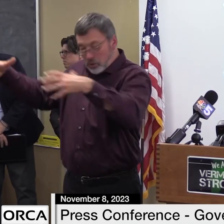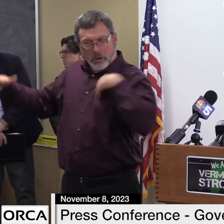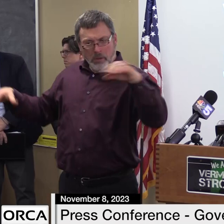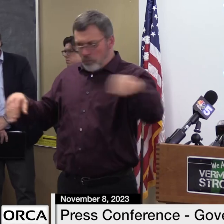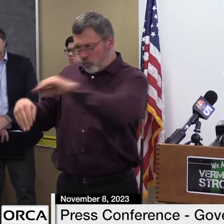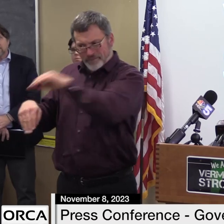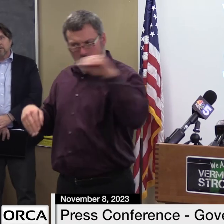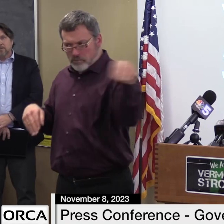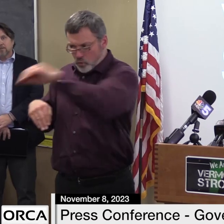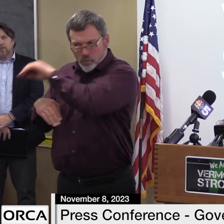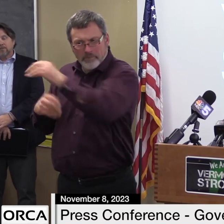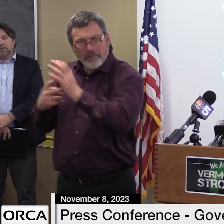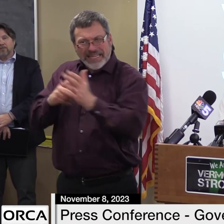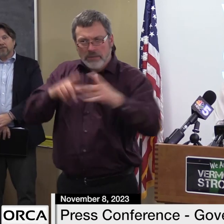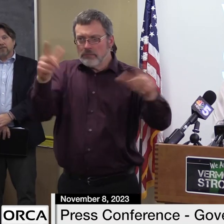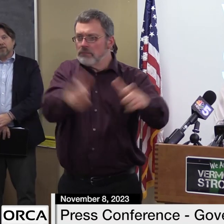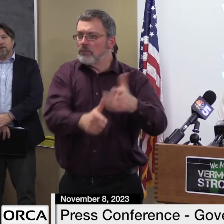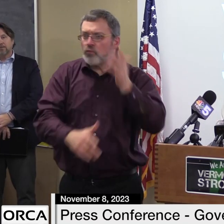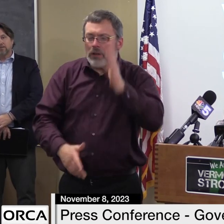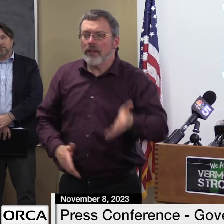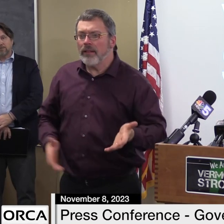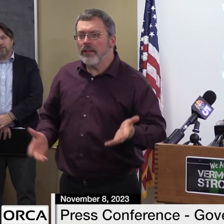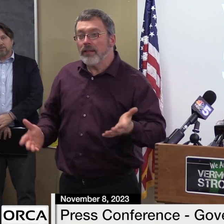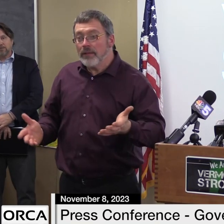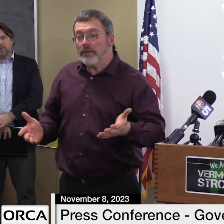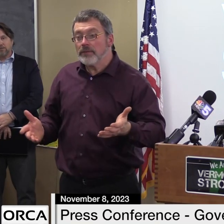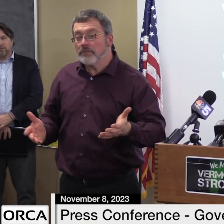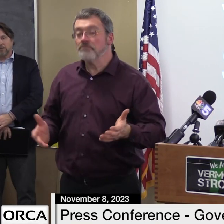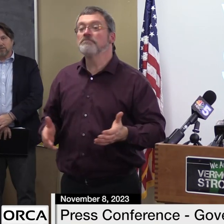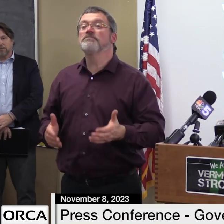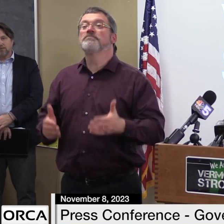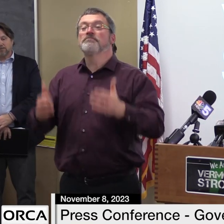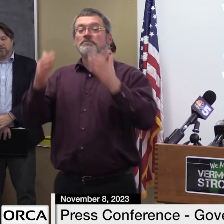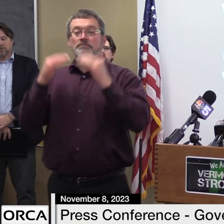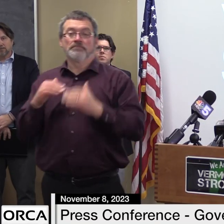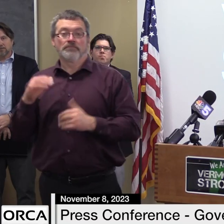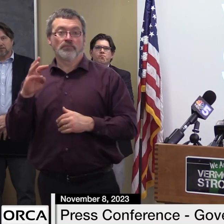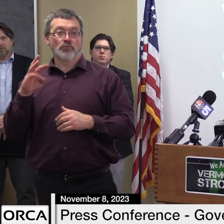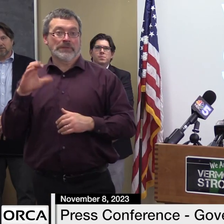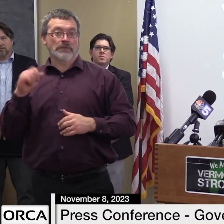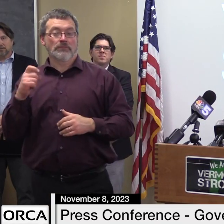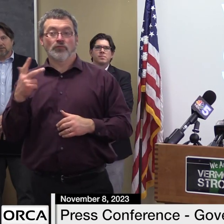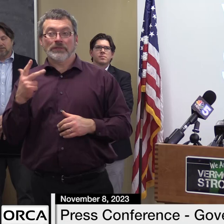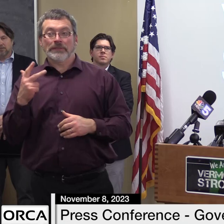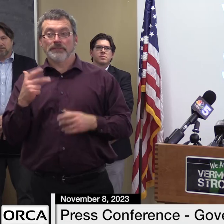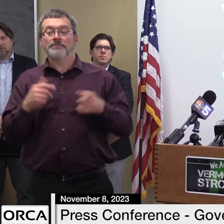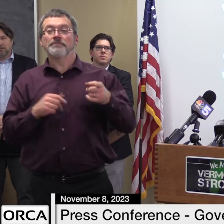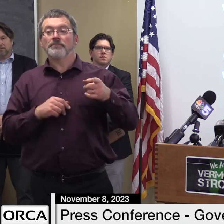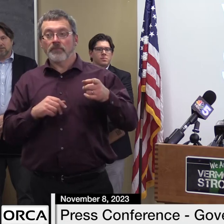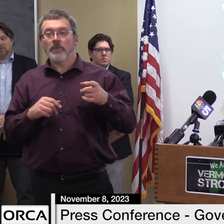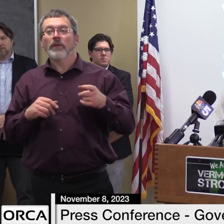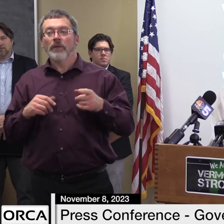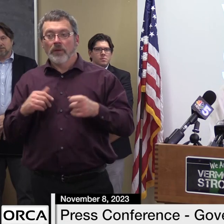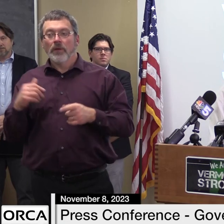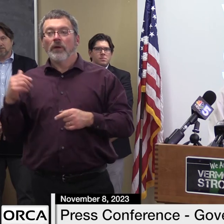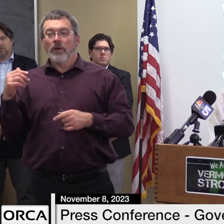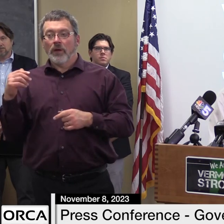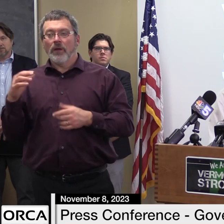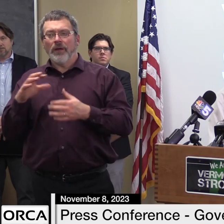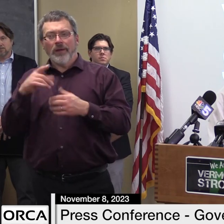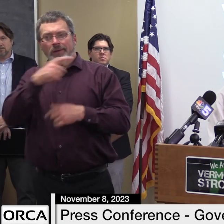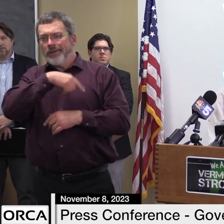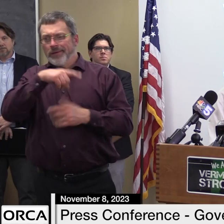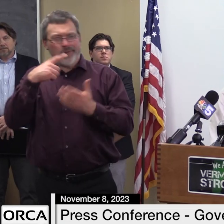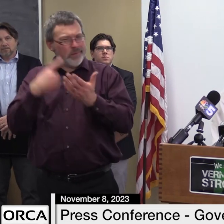Commissioner Winters yesterday and today mentioned potentially setting up several shelters in different communities. How do you